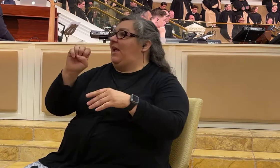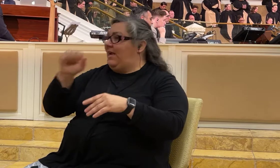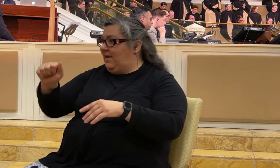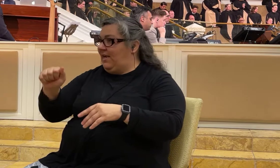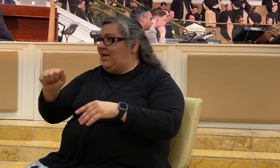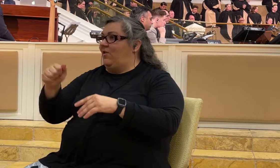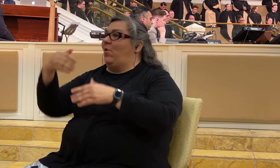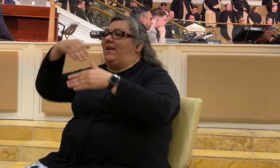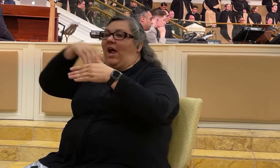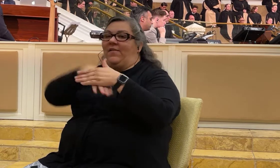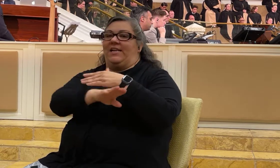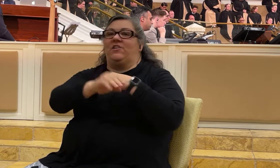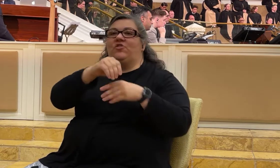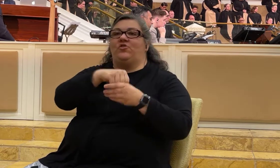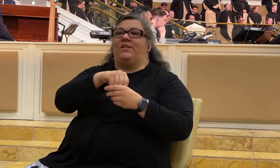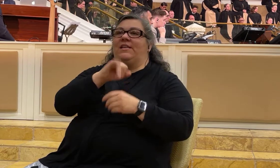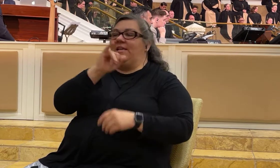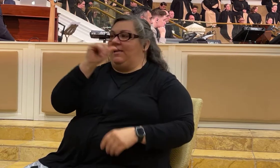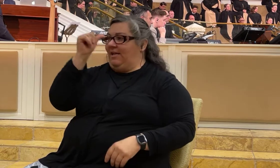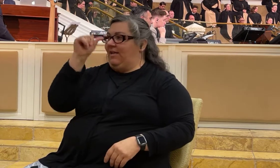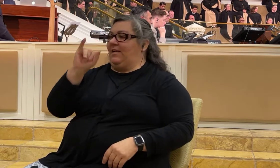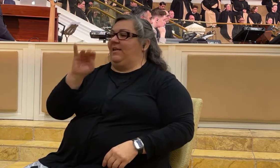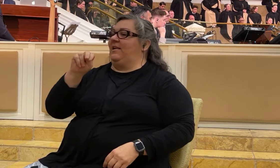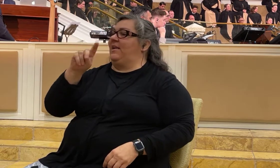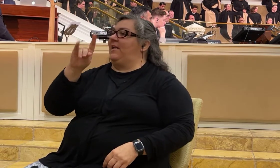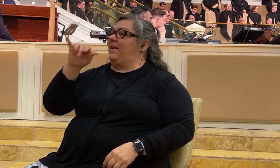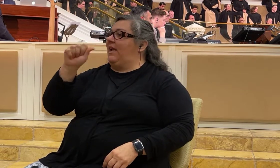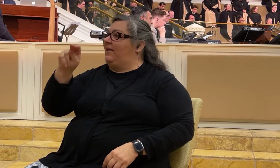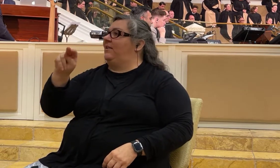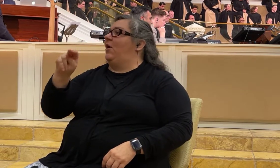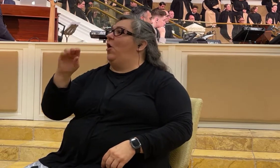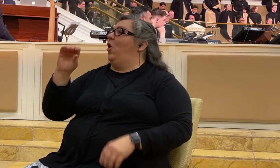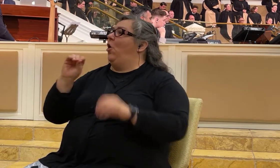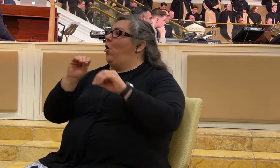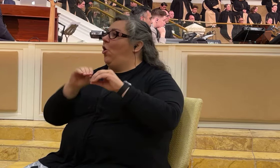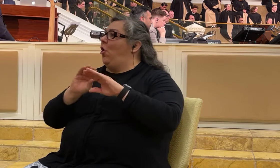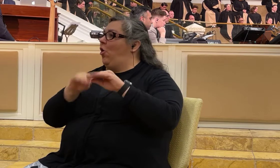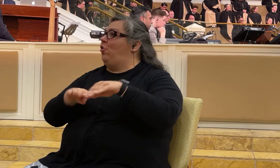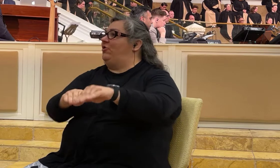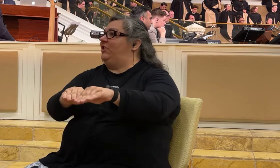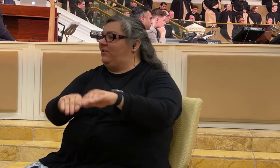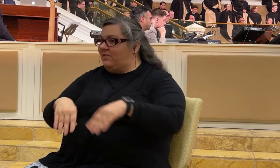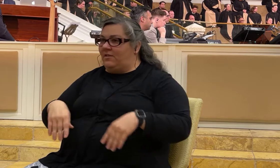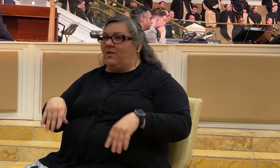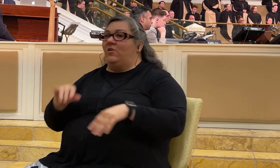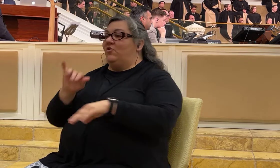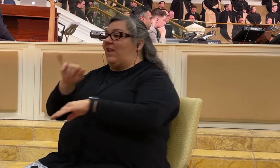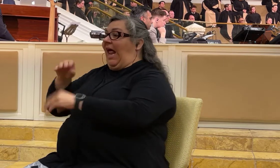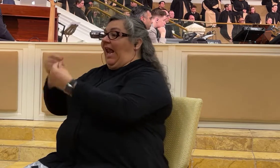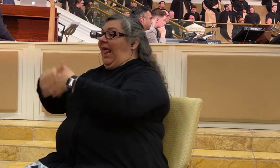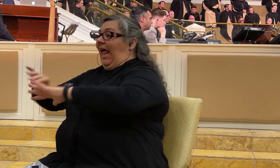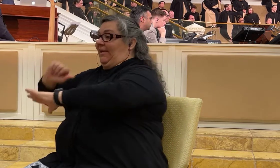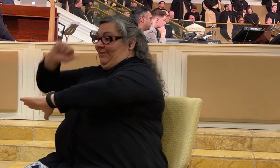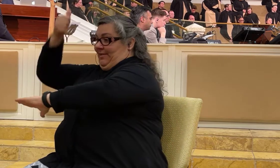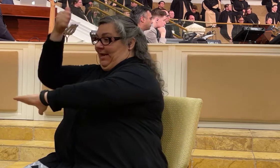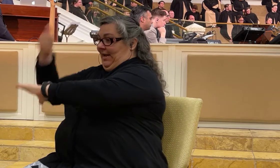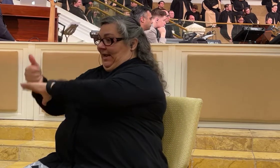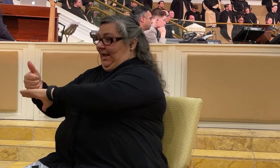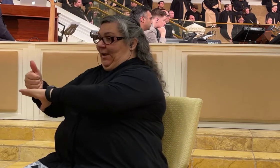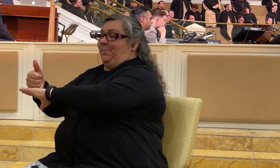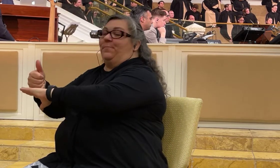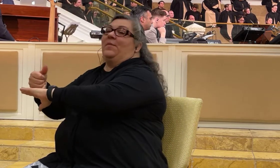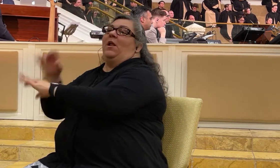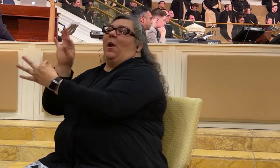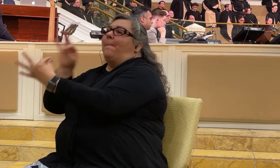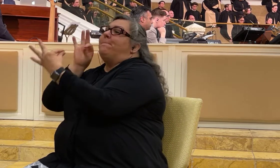Indian Ocean. And so there is no land in the geographical setting, certainly not Egypt, that has the